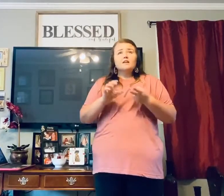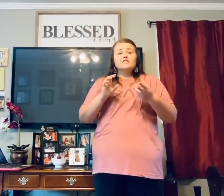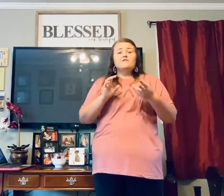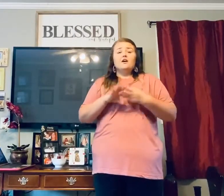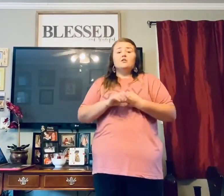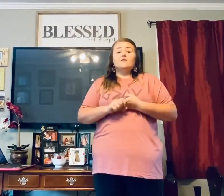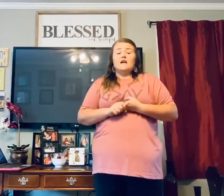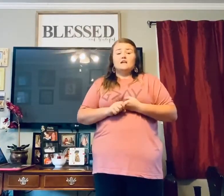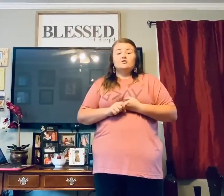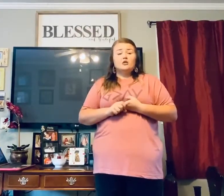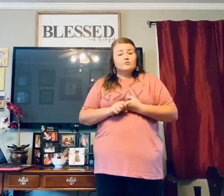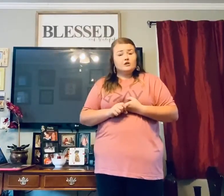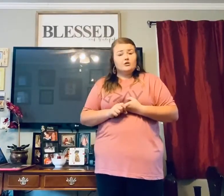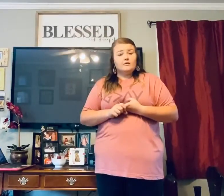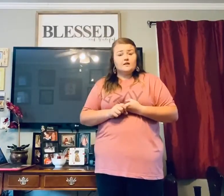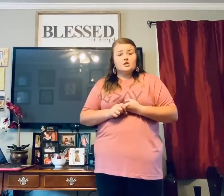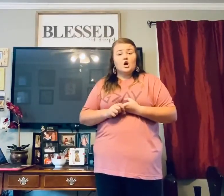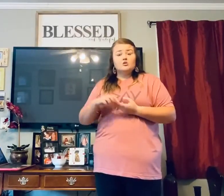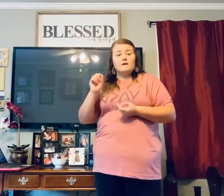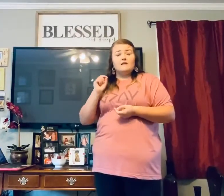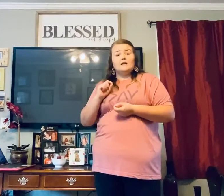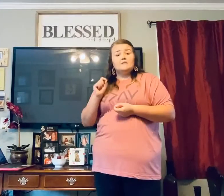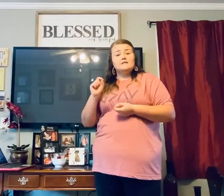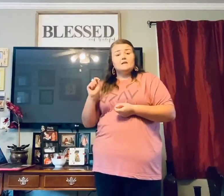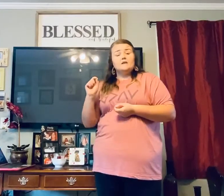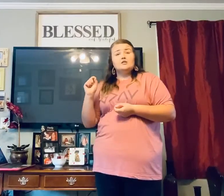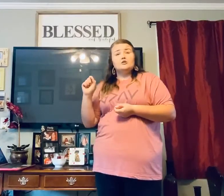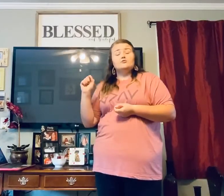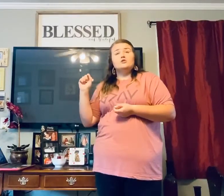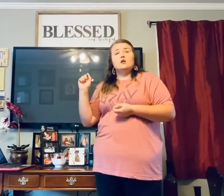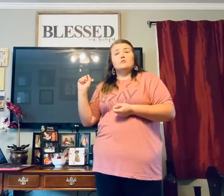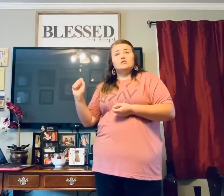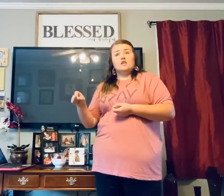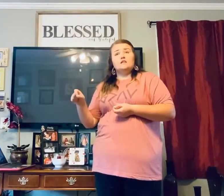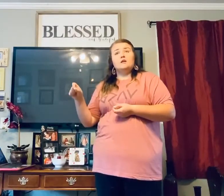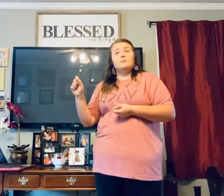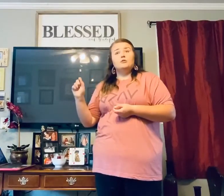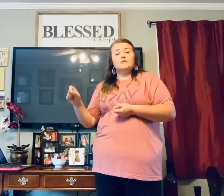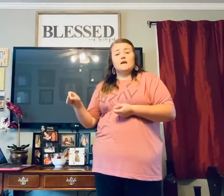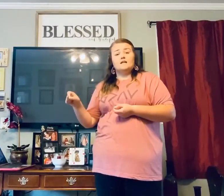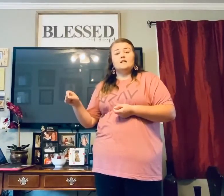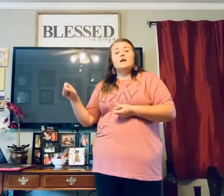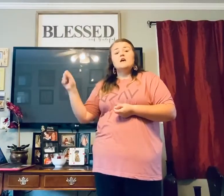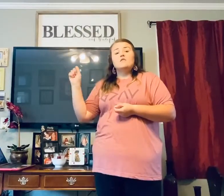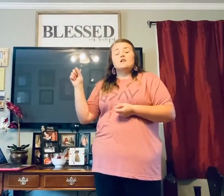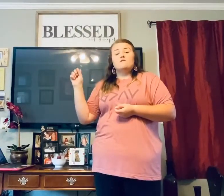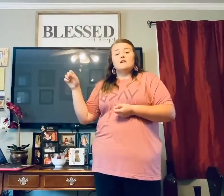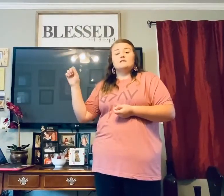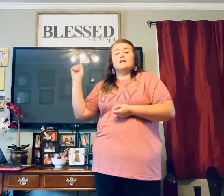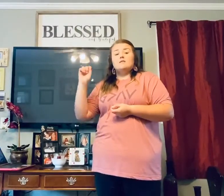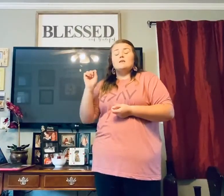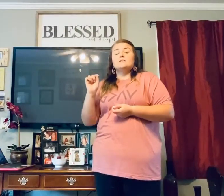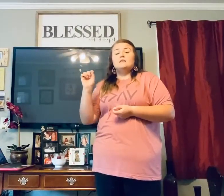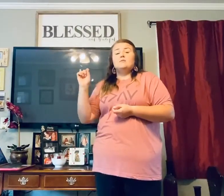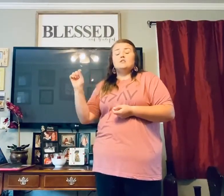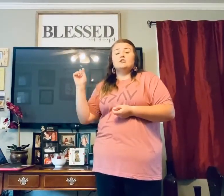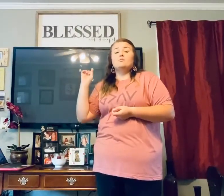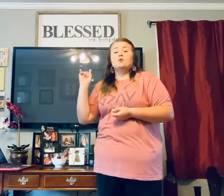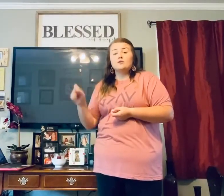It's found on the X chromosome. It's caused by the MECP2 gene mutated that affects the MECP2